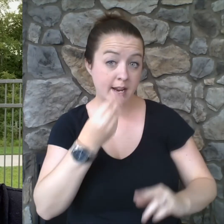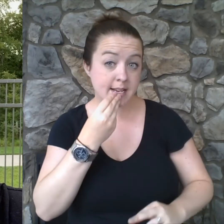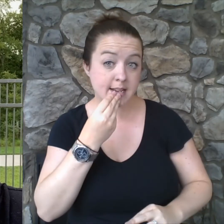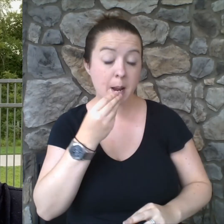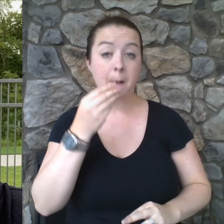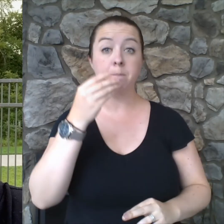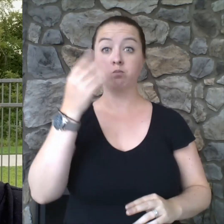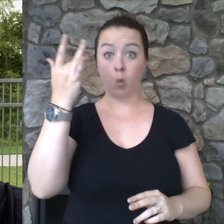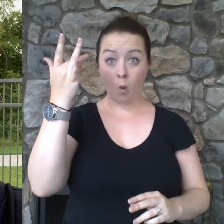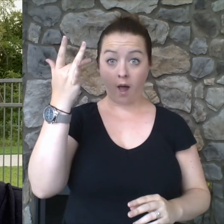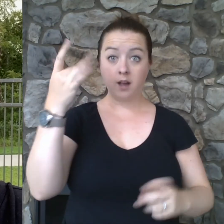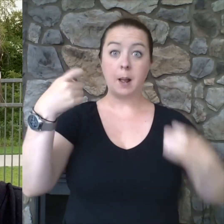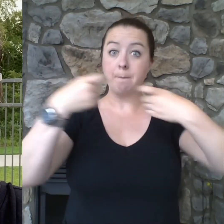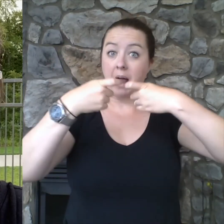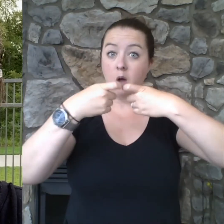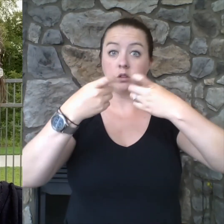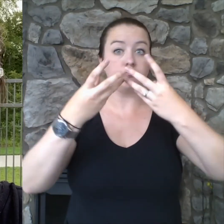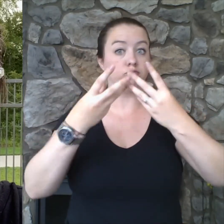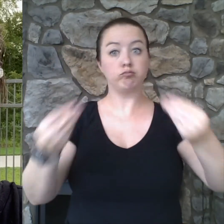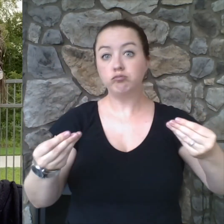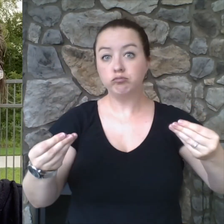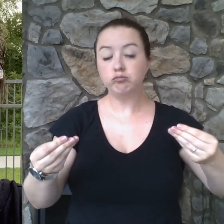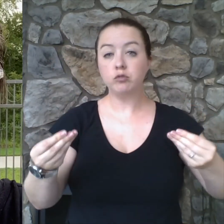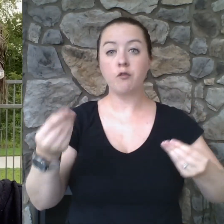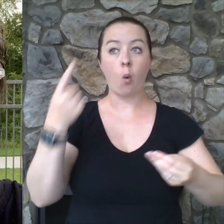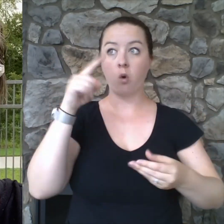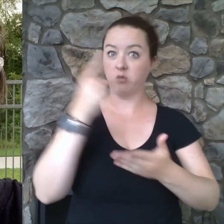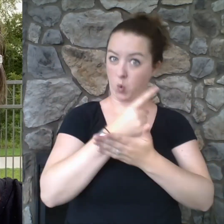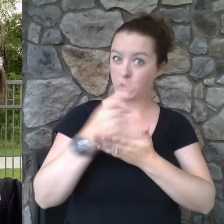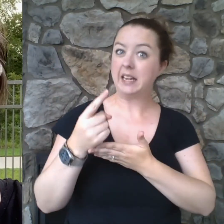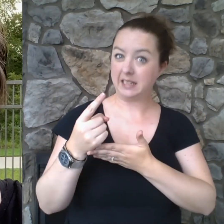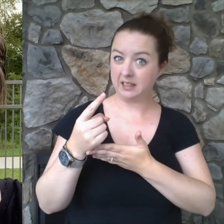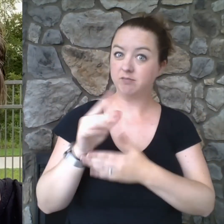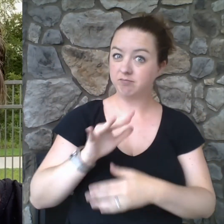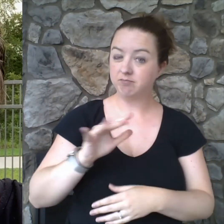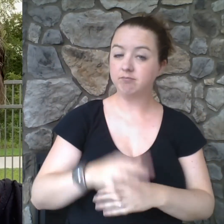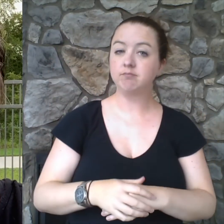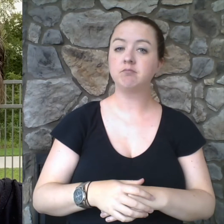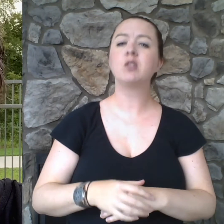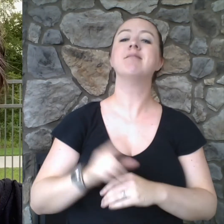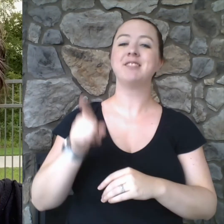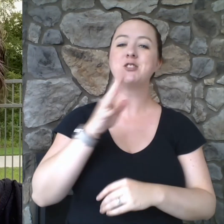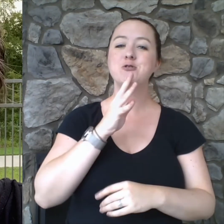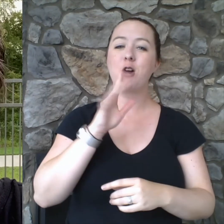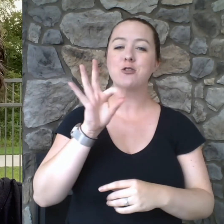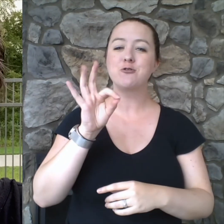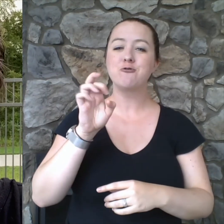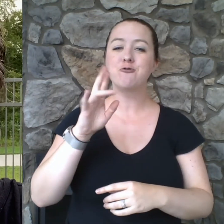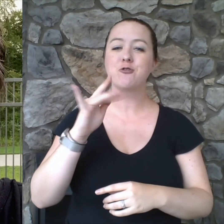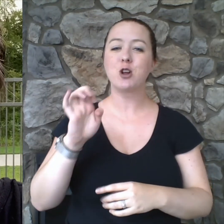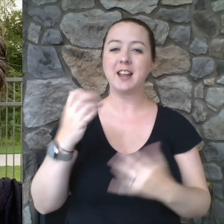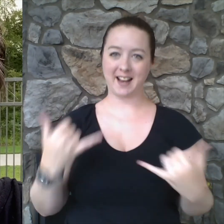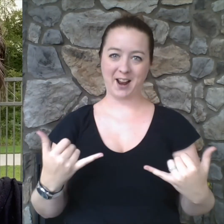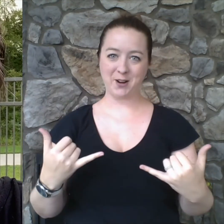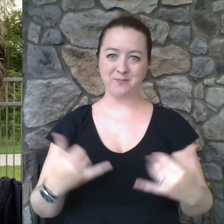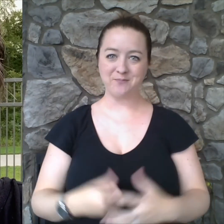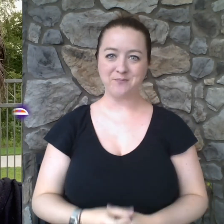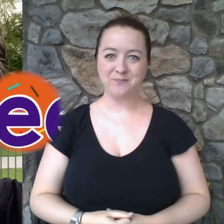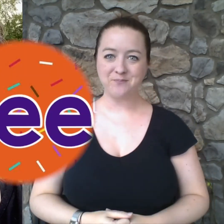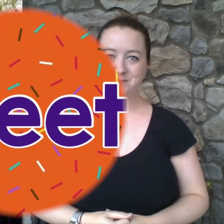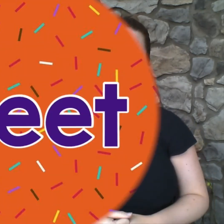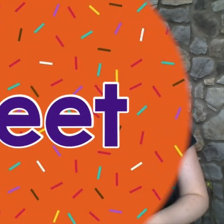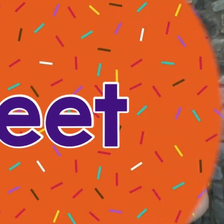they lost power for about a week. Let's go over to Fergie now.